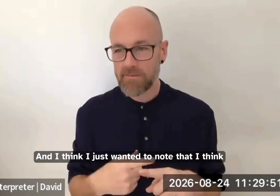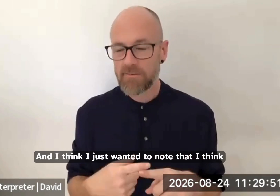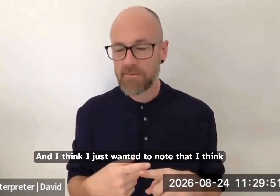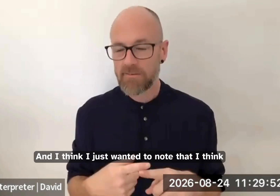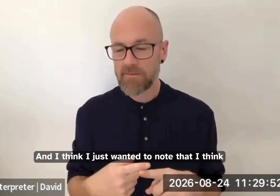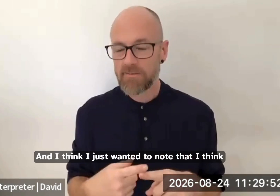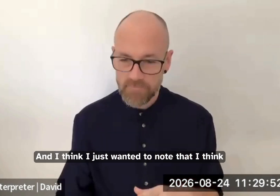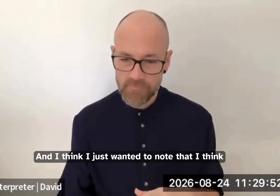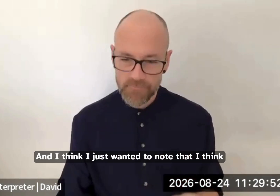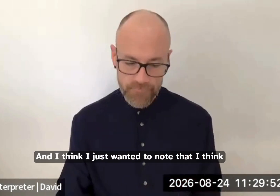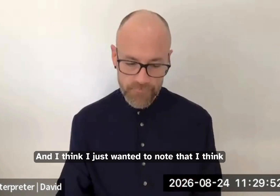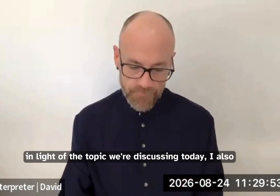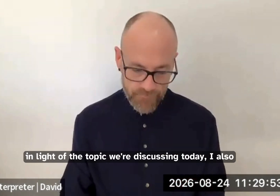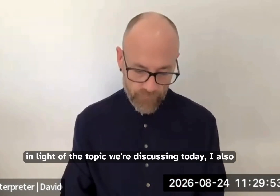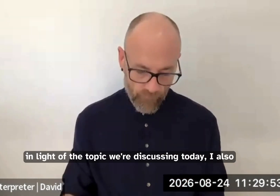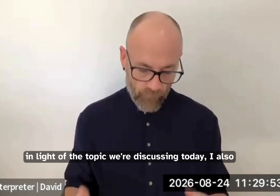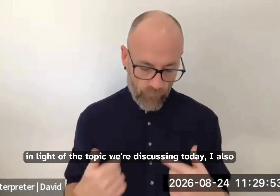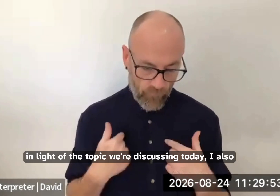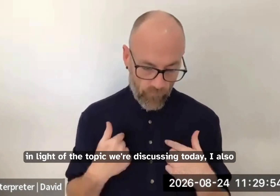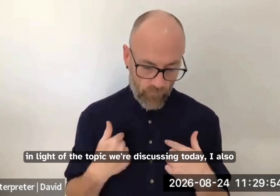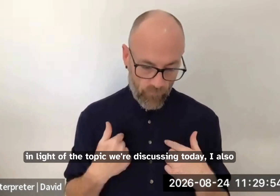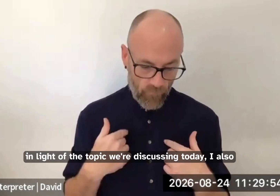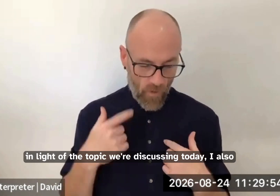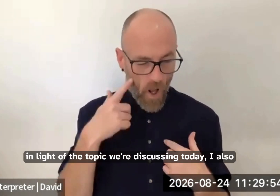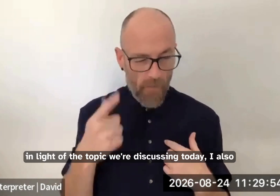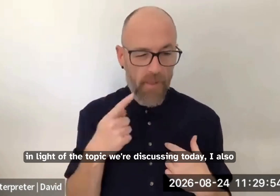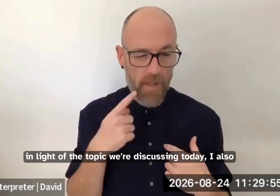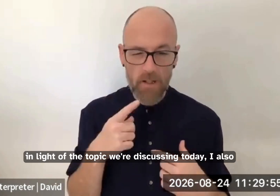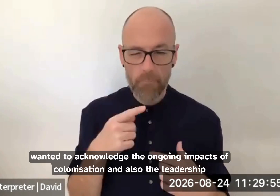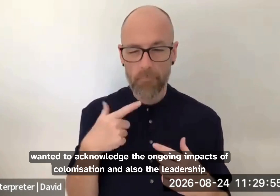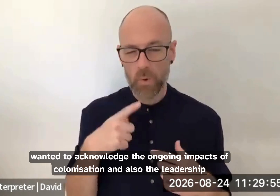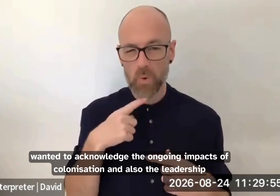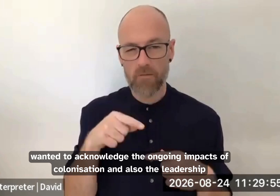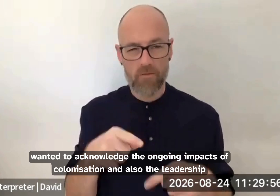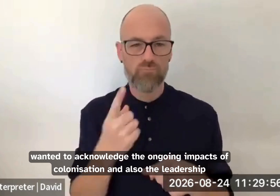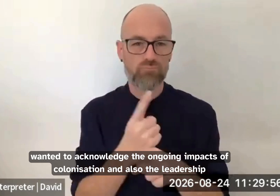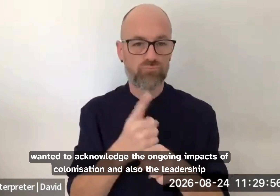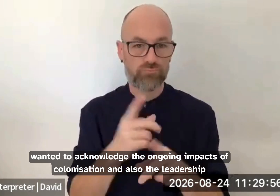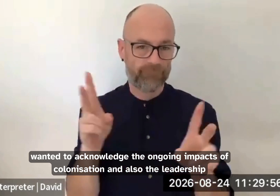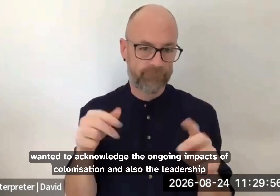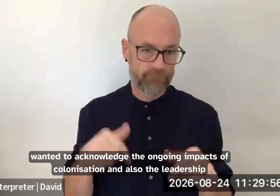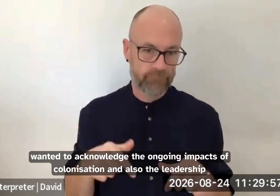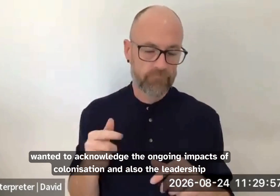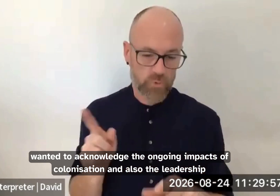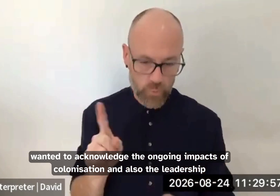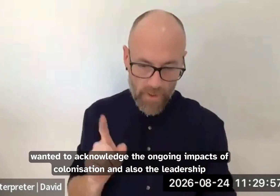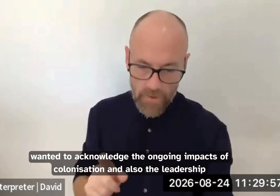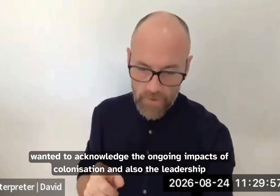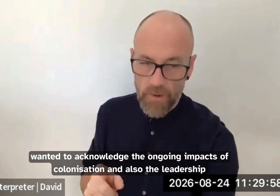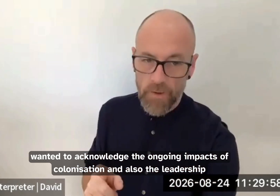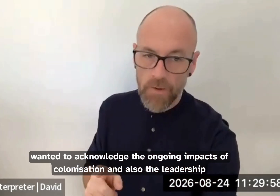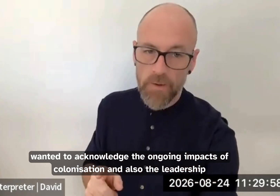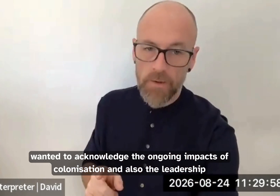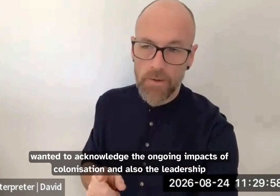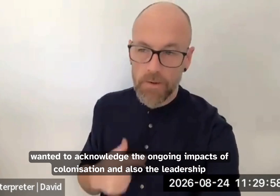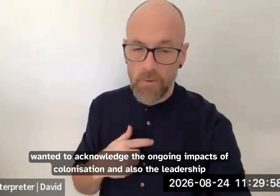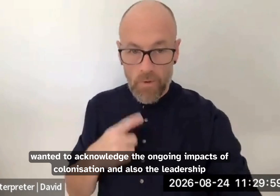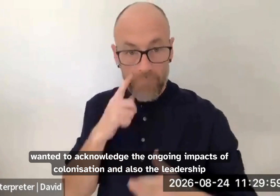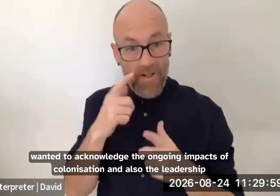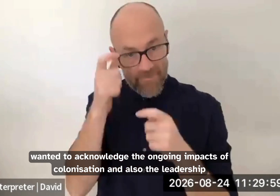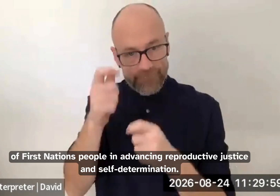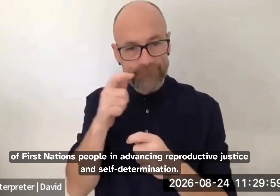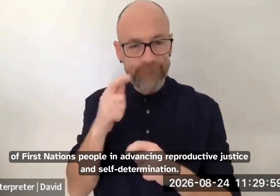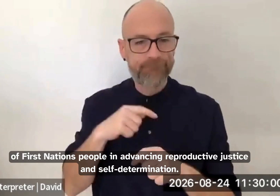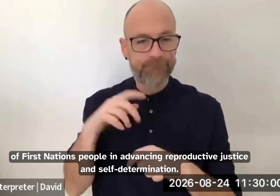And I just wanted to note that I think in light of the topic we're discussing today, I also wanted to acknowledge the ongoing impacts of colonisation and also